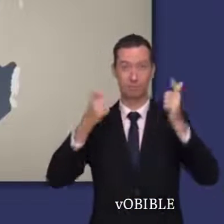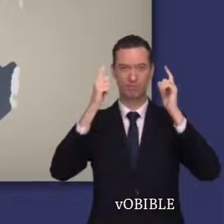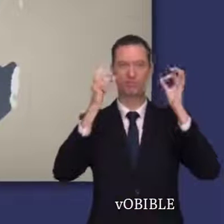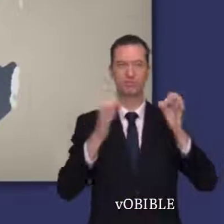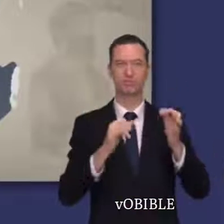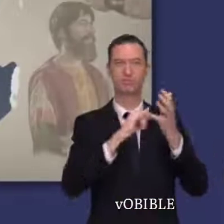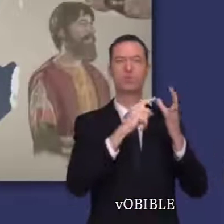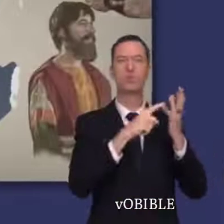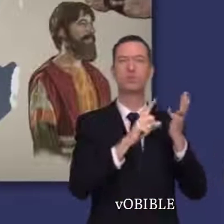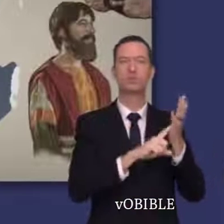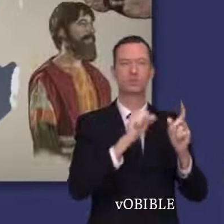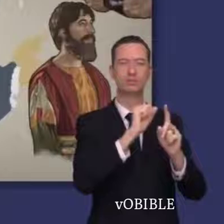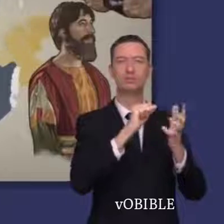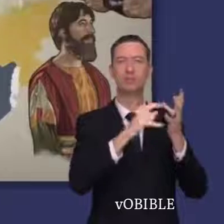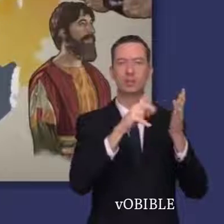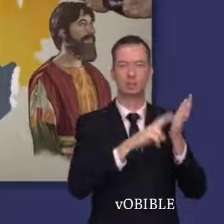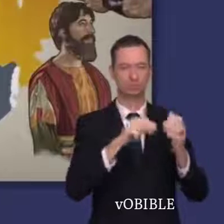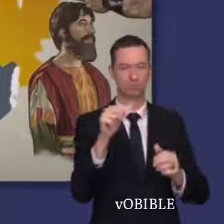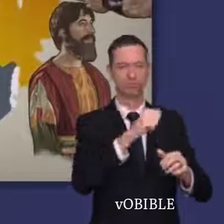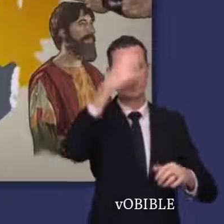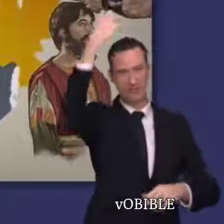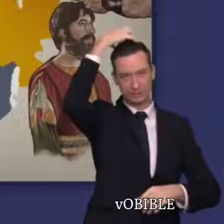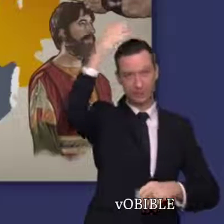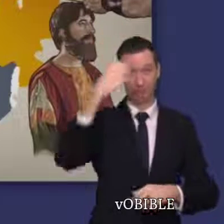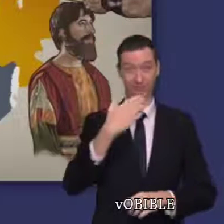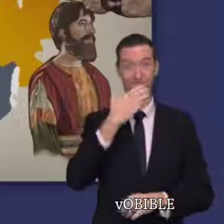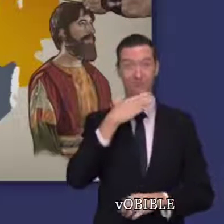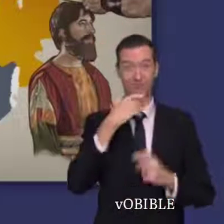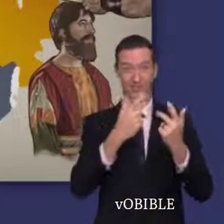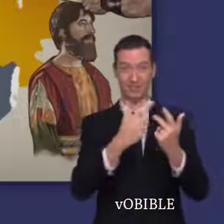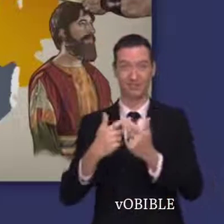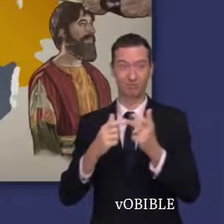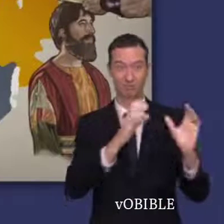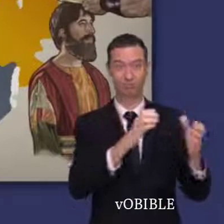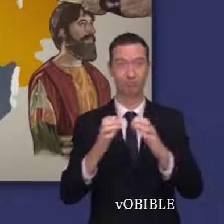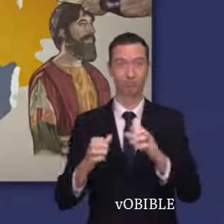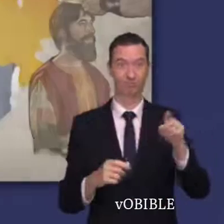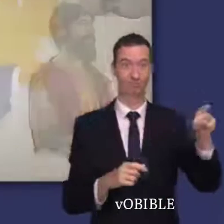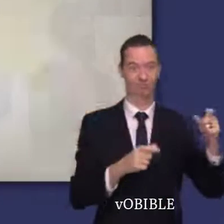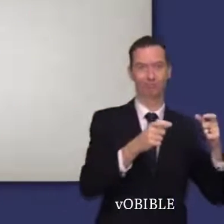Meanwhile, Saul's army chief Abner makes Saul's son Ish-bosheth king over the other tribes.